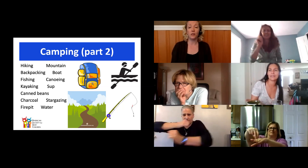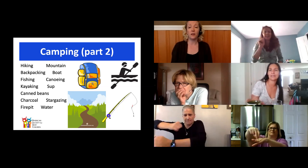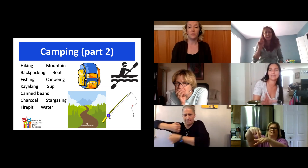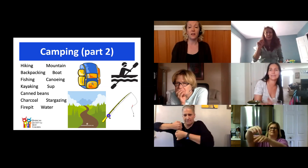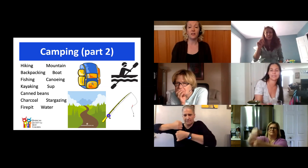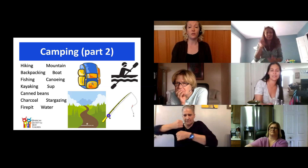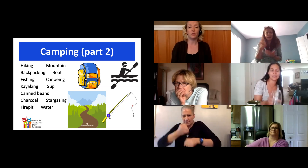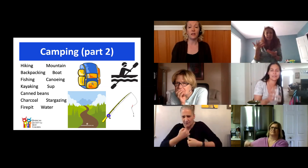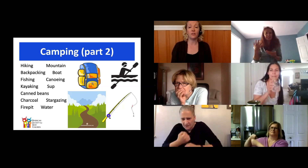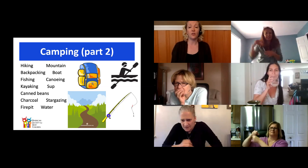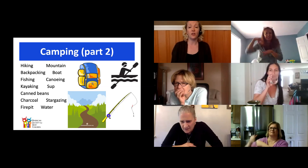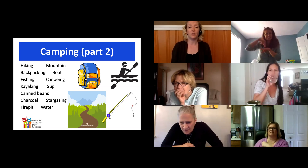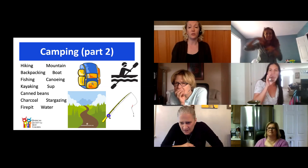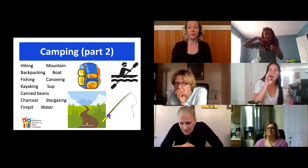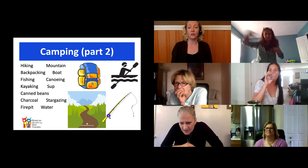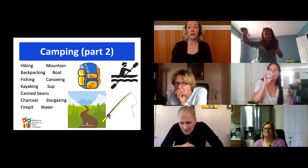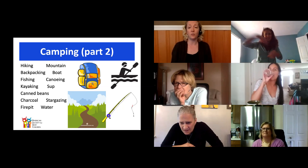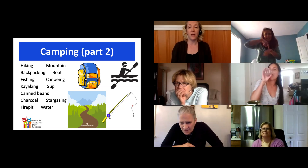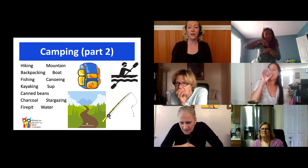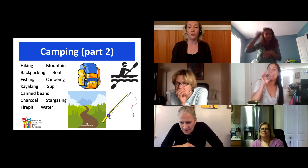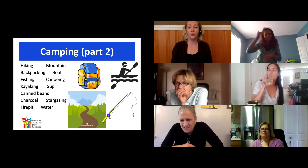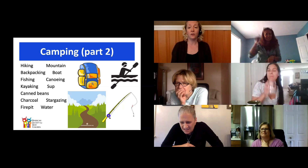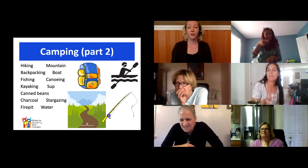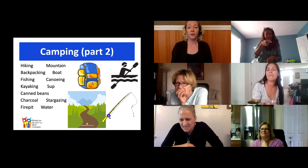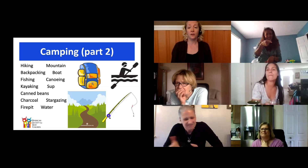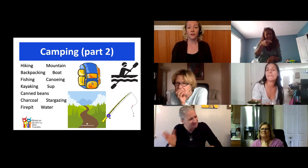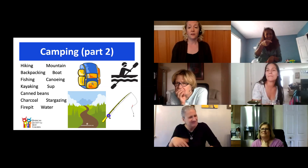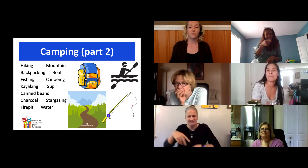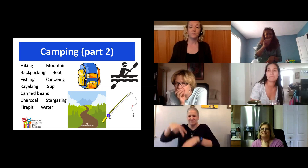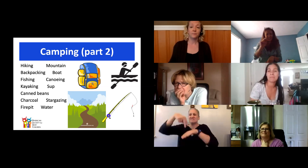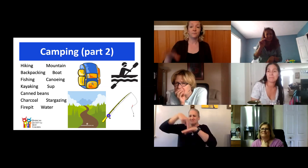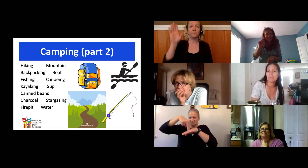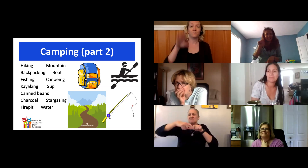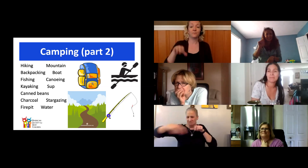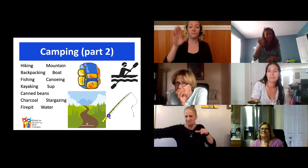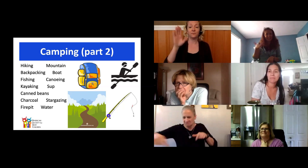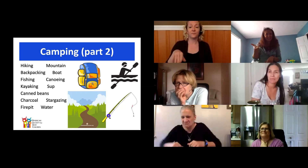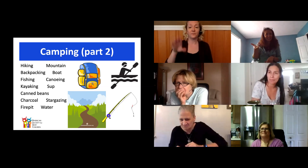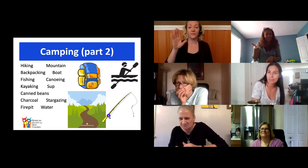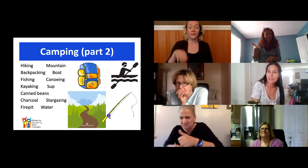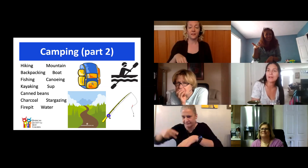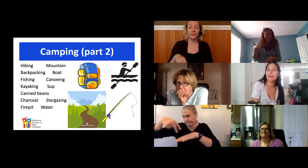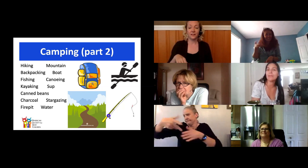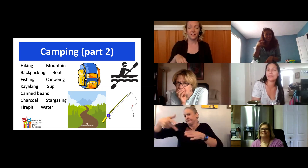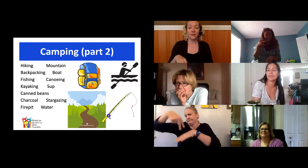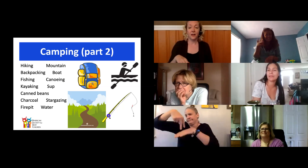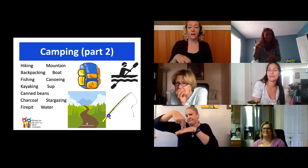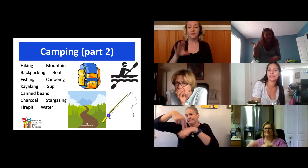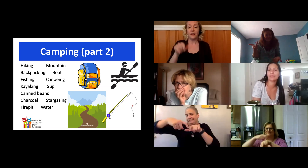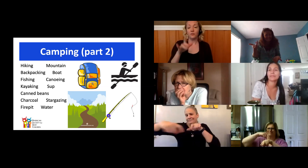paddle. Anna, anything? It's the bit. I don't know. Do you know? That's right. Yeah, it's the, and you stand on it,